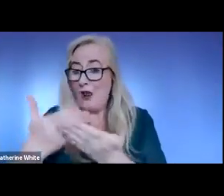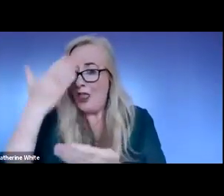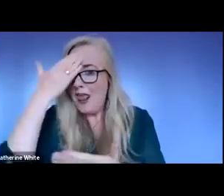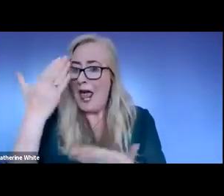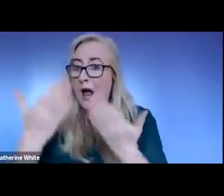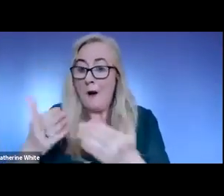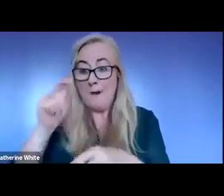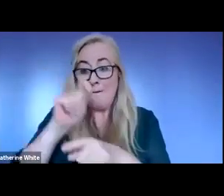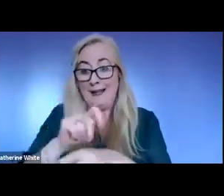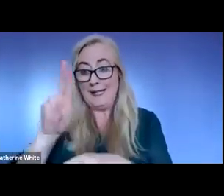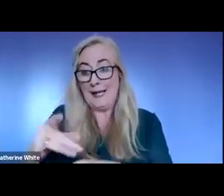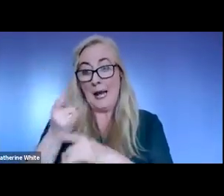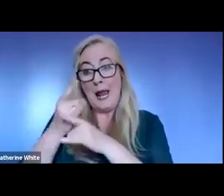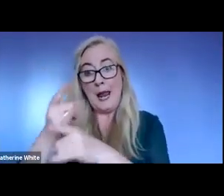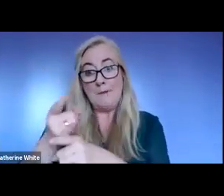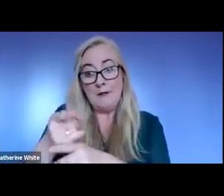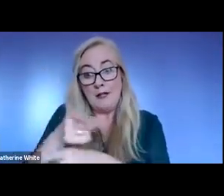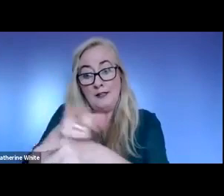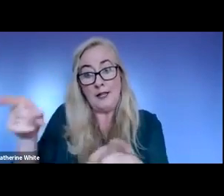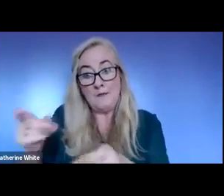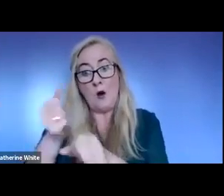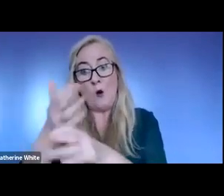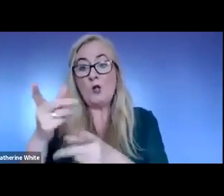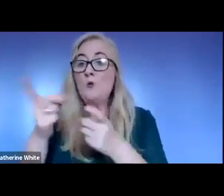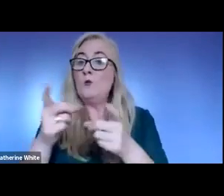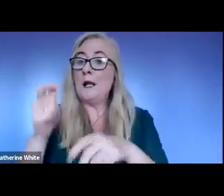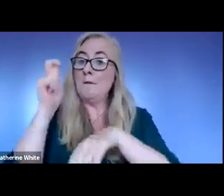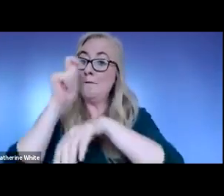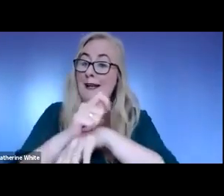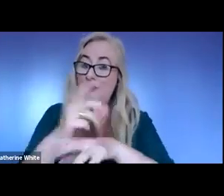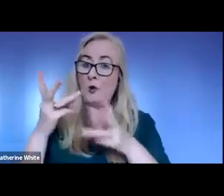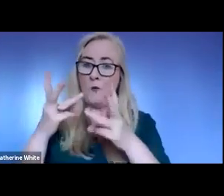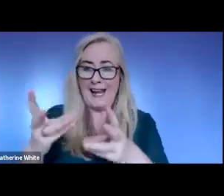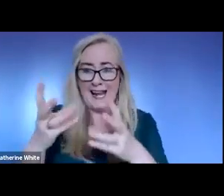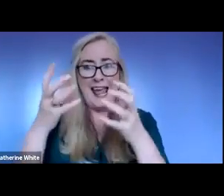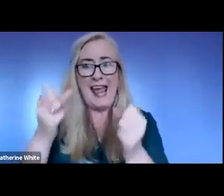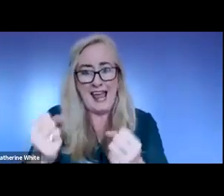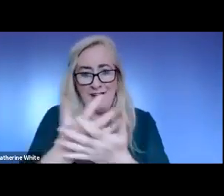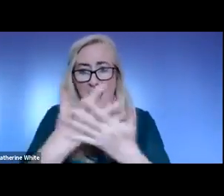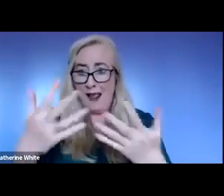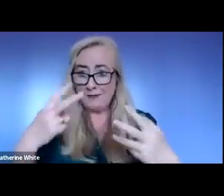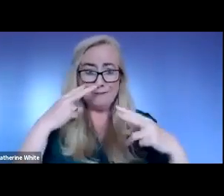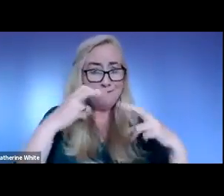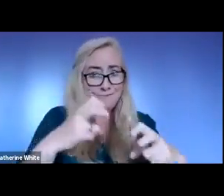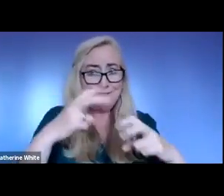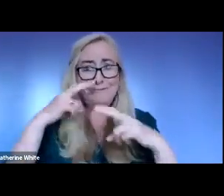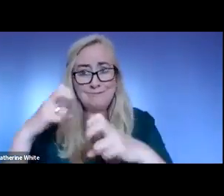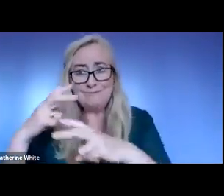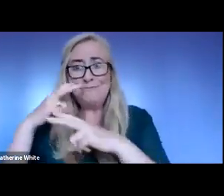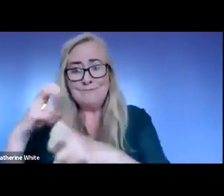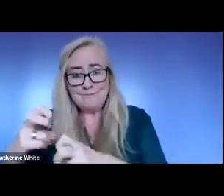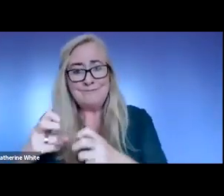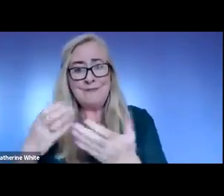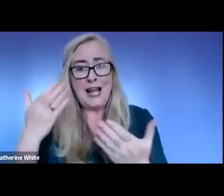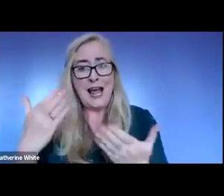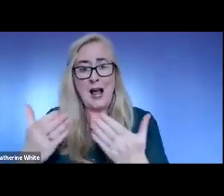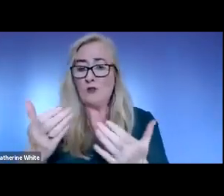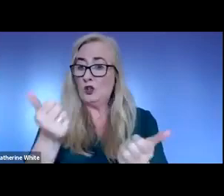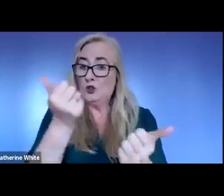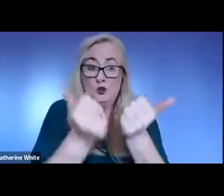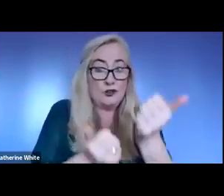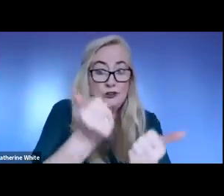them all to do this in the most effective way. There are compelling imperatives to reconsider issues related to